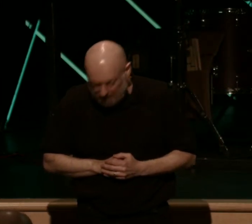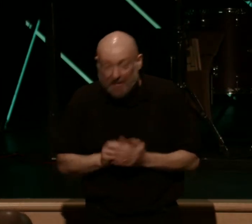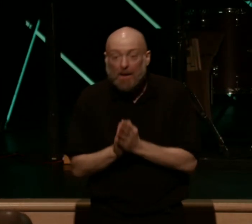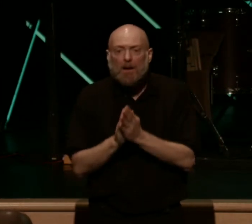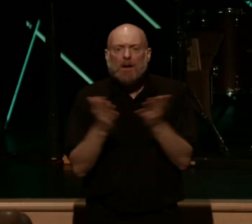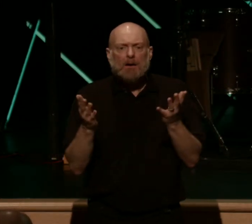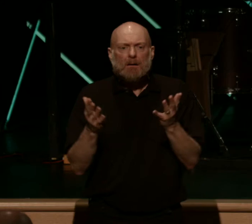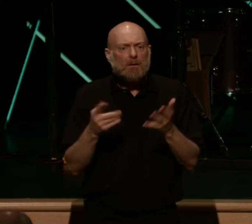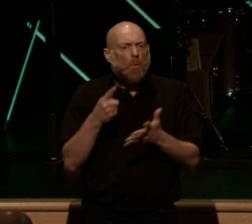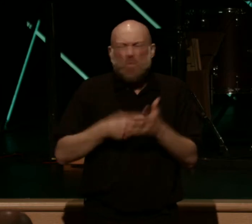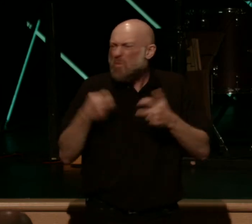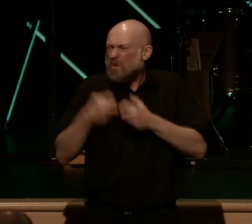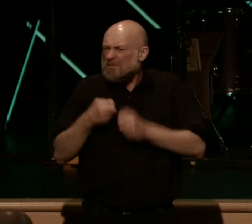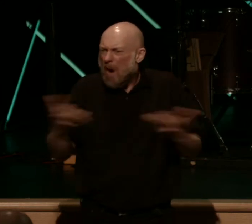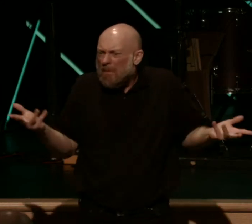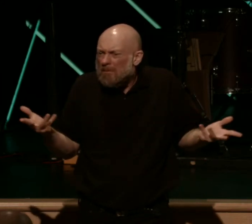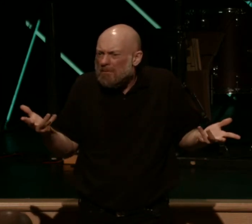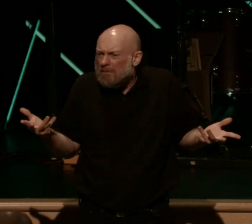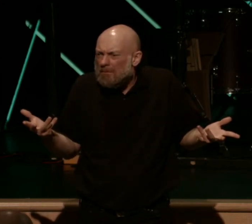So what's the problem then?